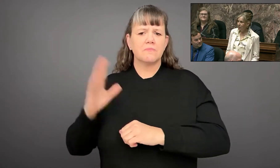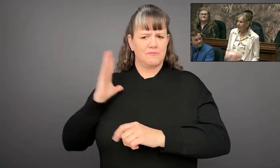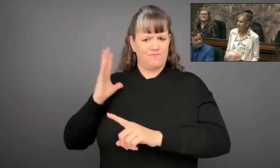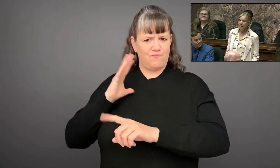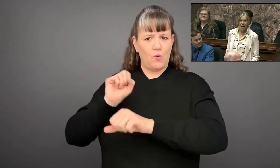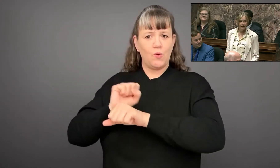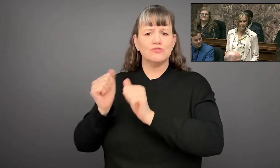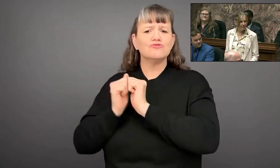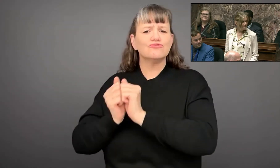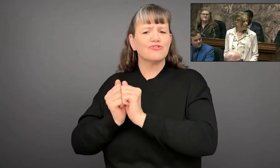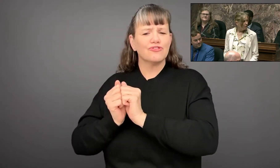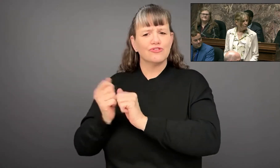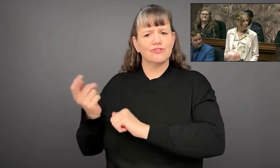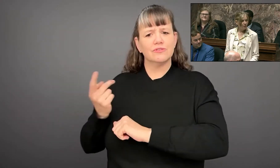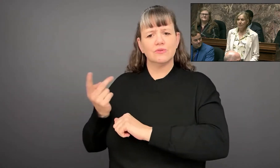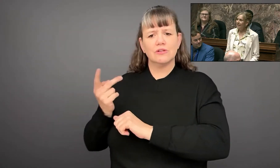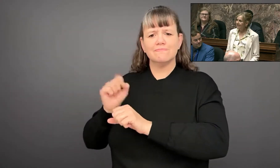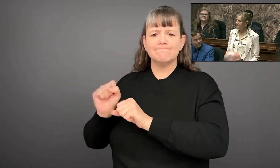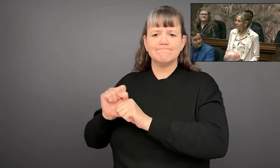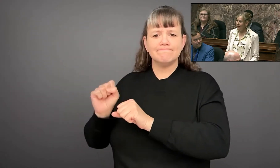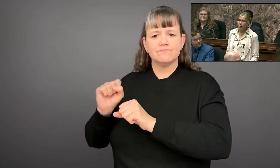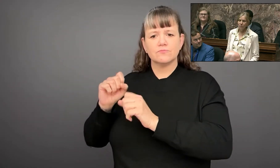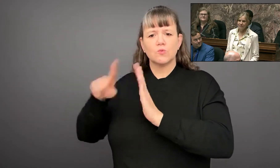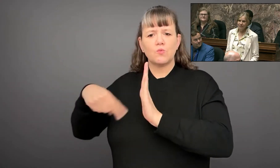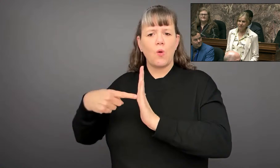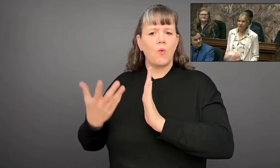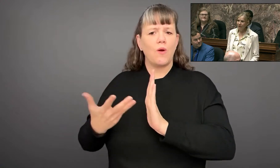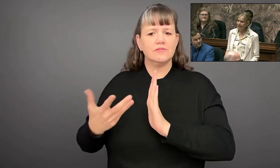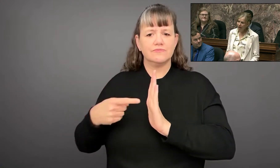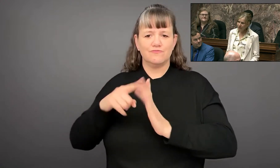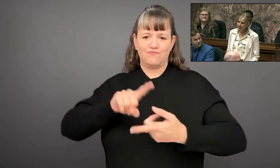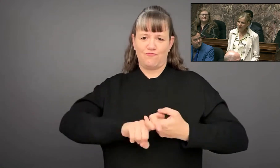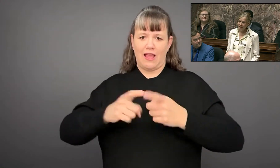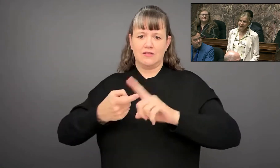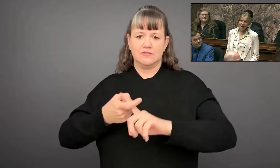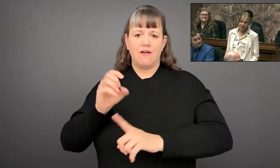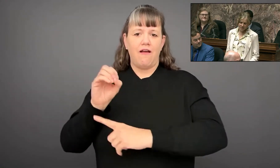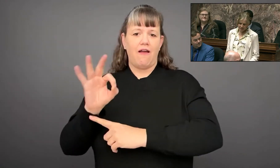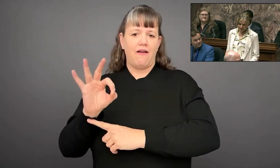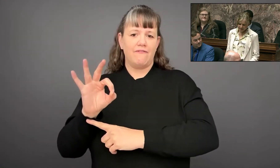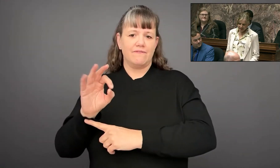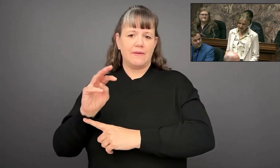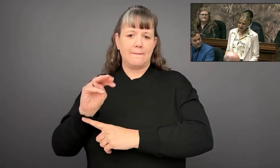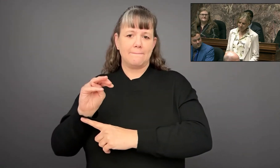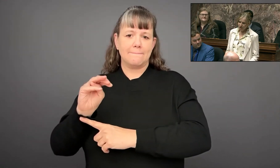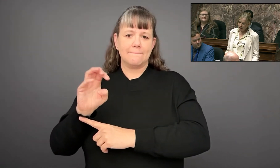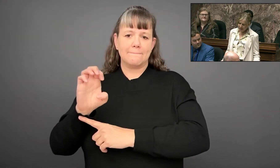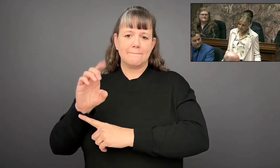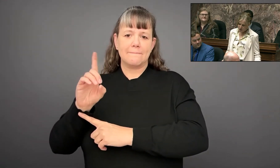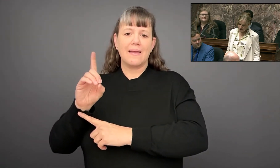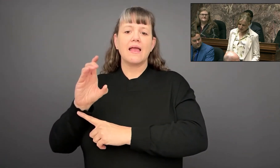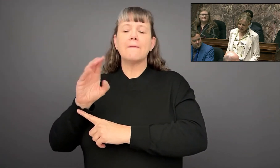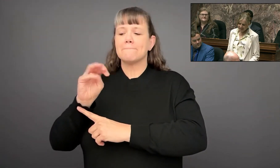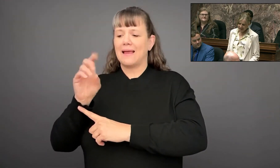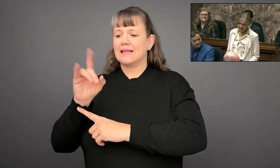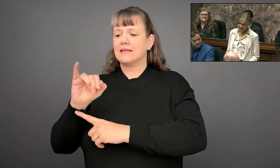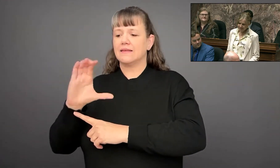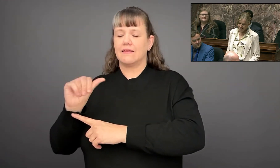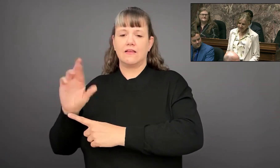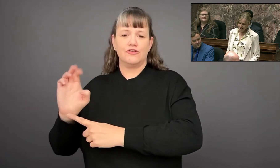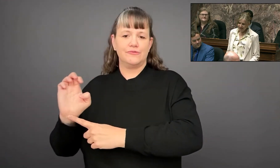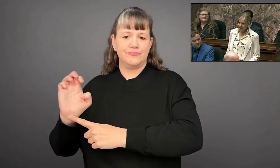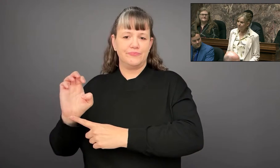He's an incredible advocate for things that we hold dear around healthcare, housing, anti-poverty,